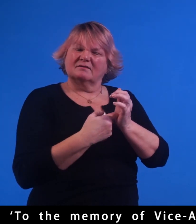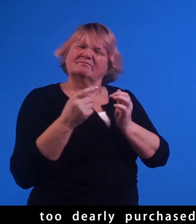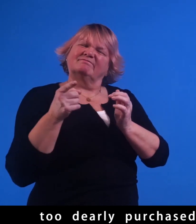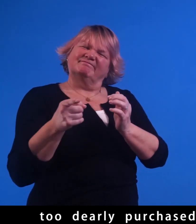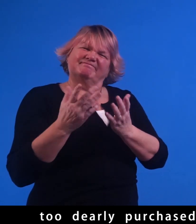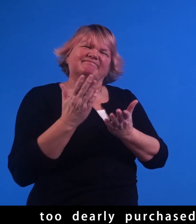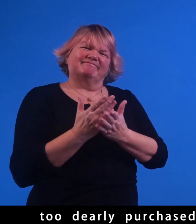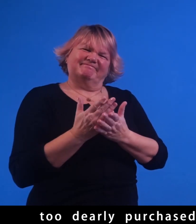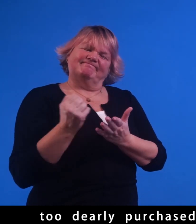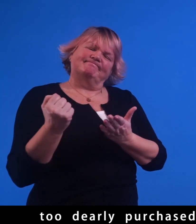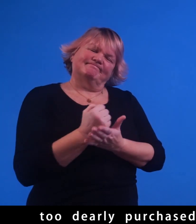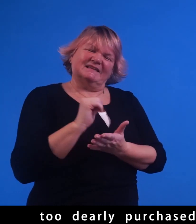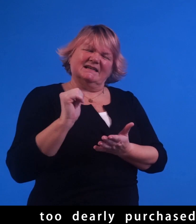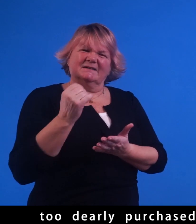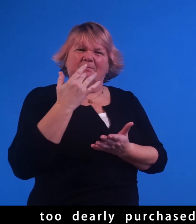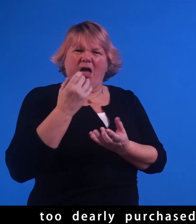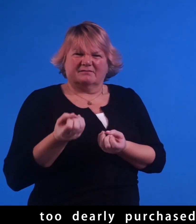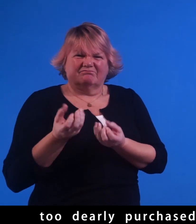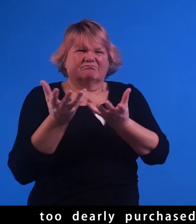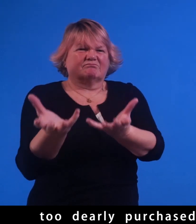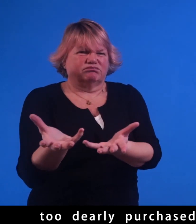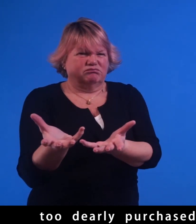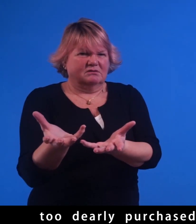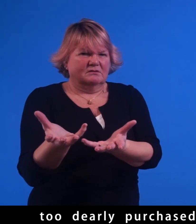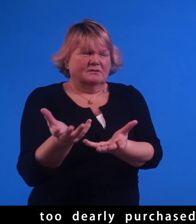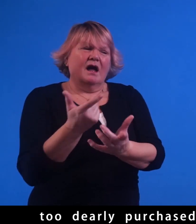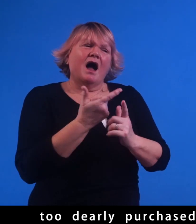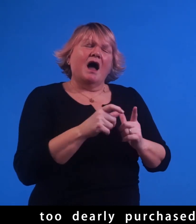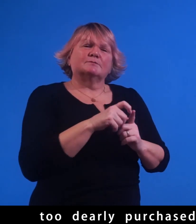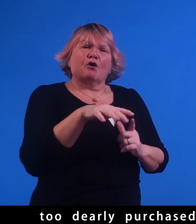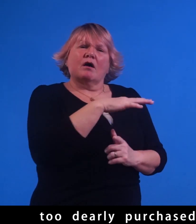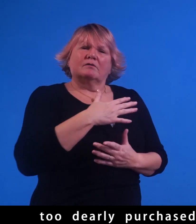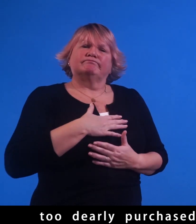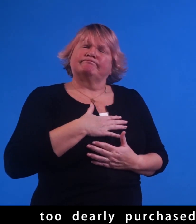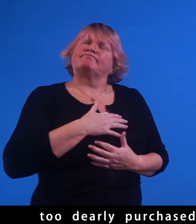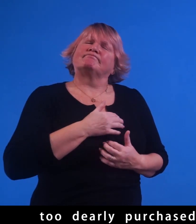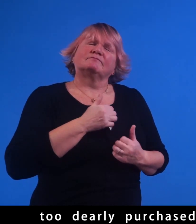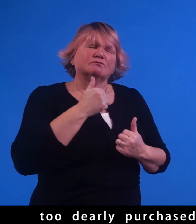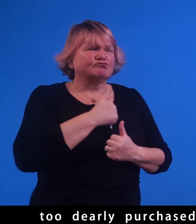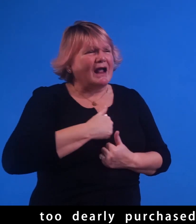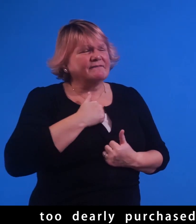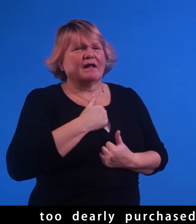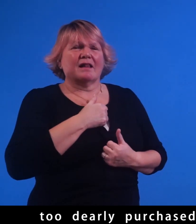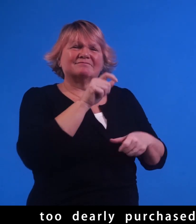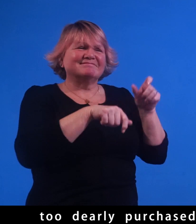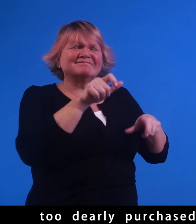Too dearly purchased with his blood. The grateful citizens of Edinburgh have erected this monument,